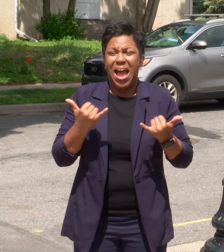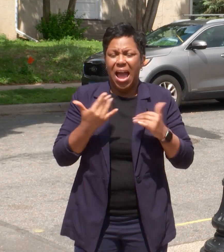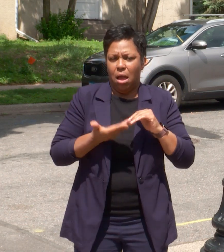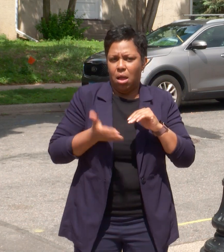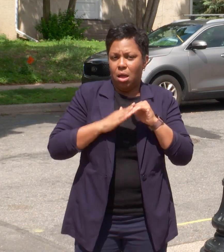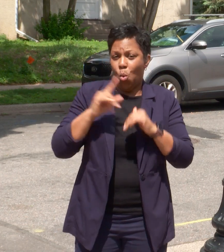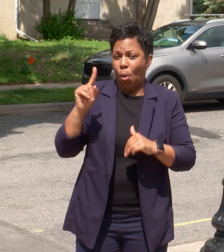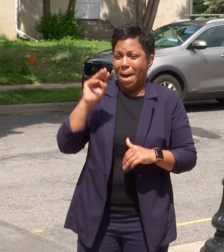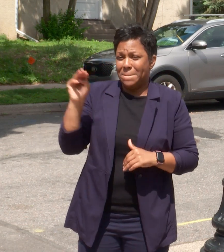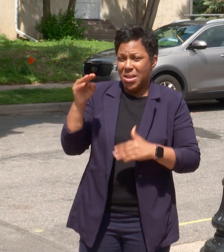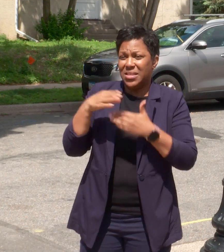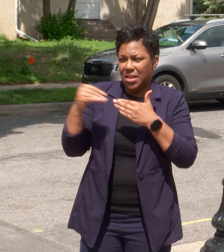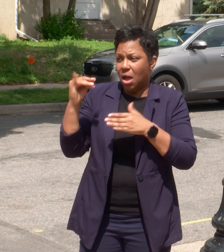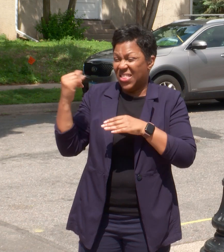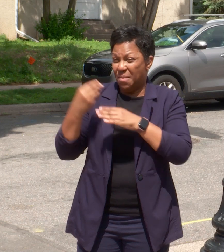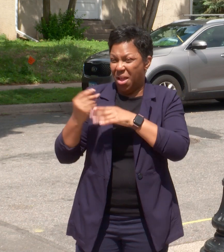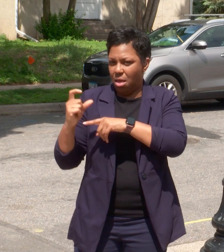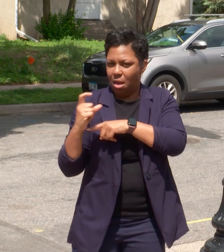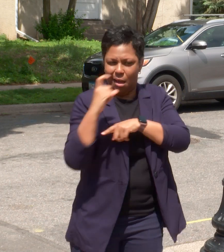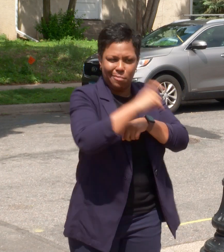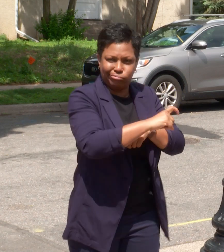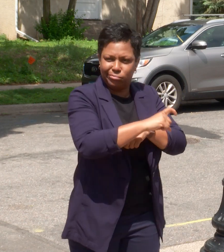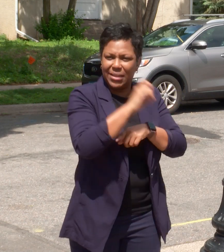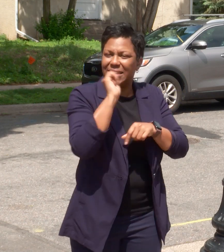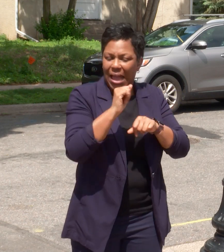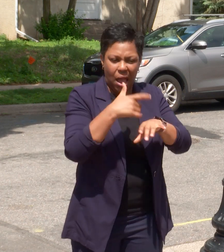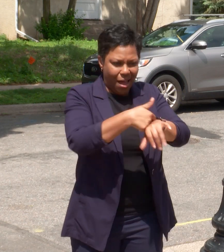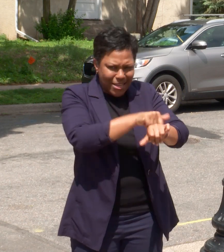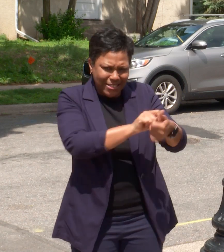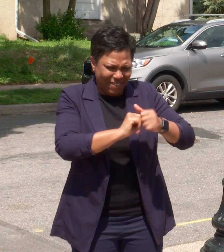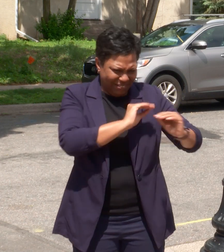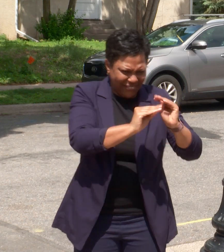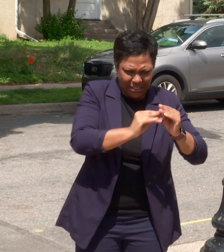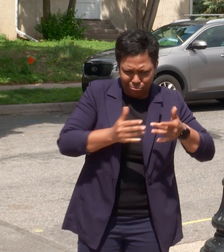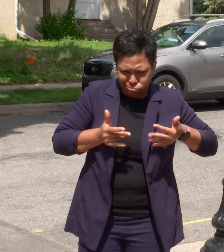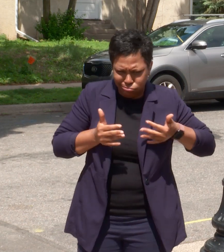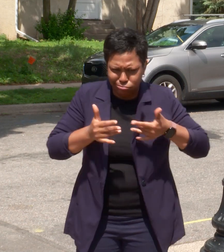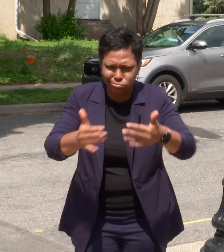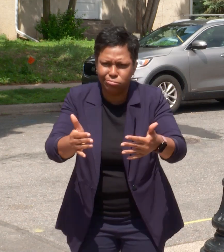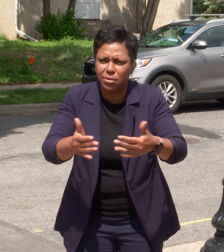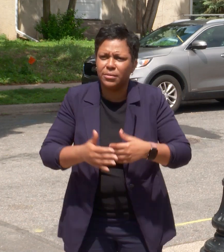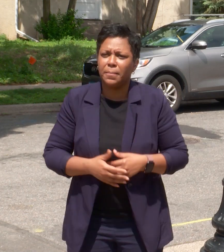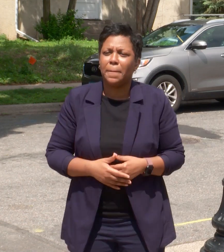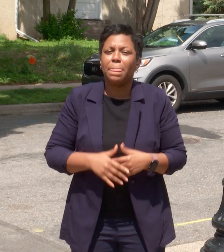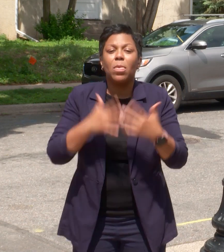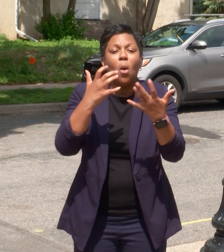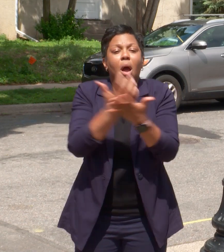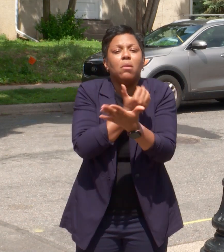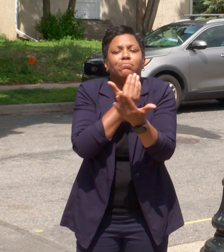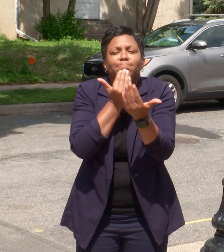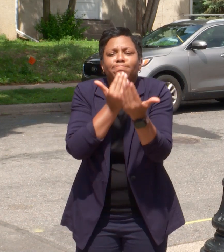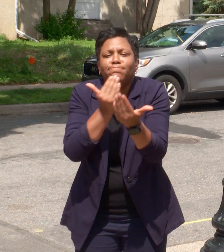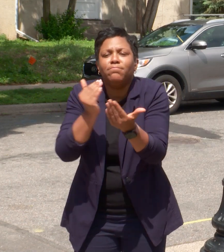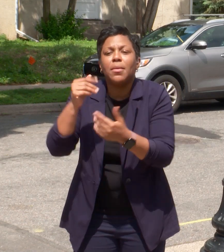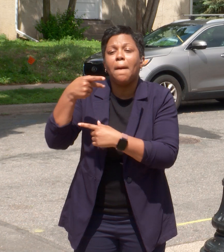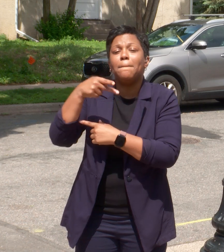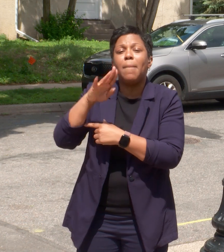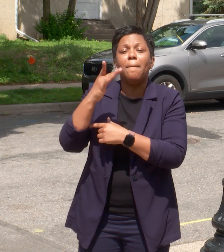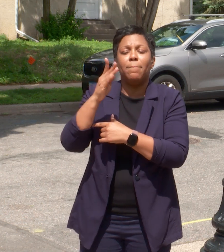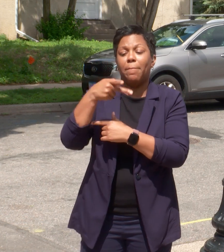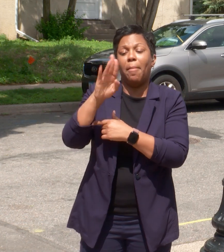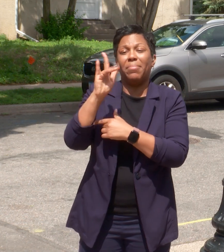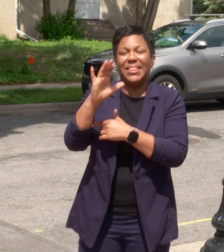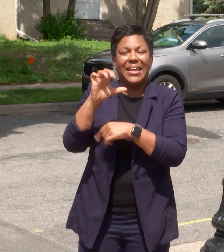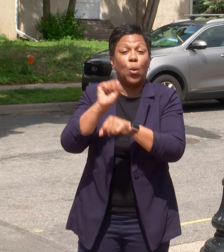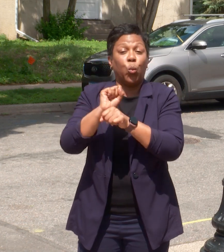to really tackle this. I want to thank our team in Public Works. They have done outstanding work here to be able to come